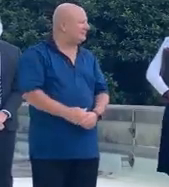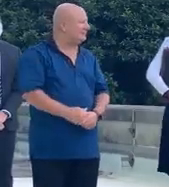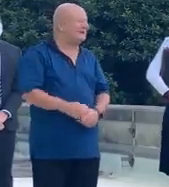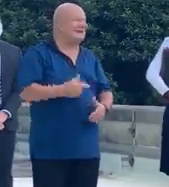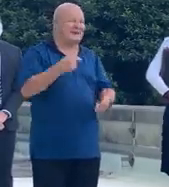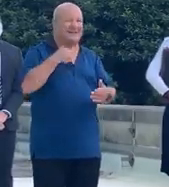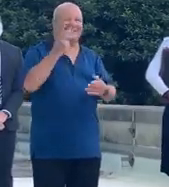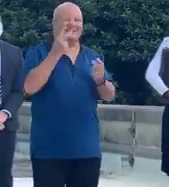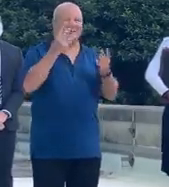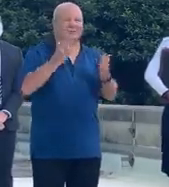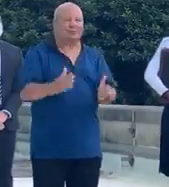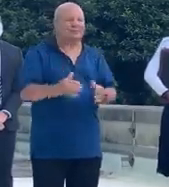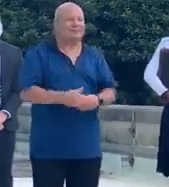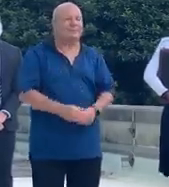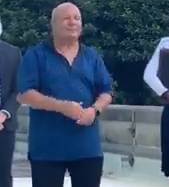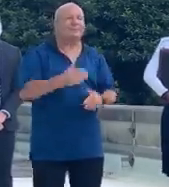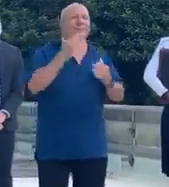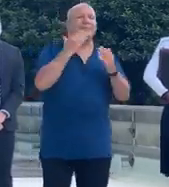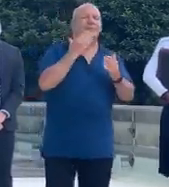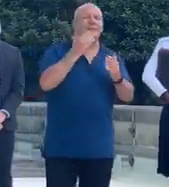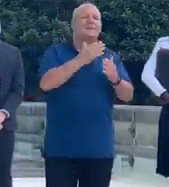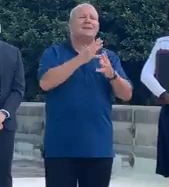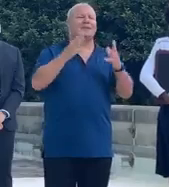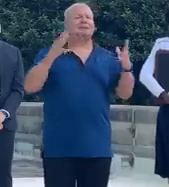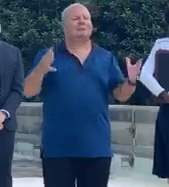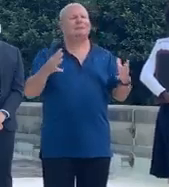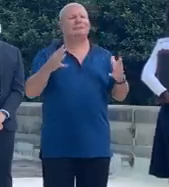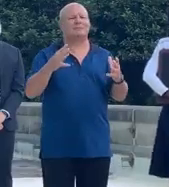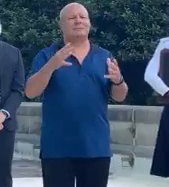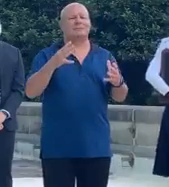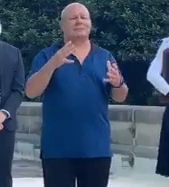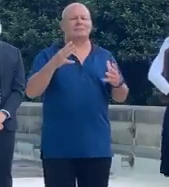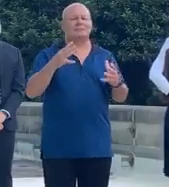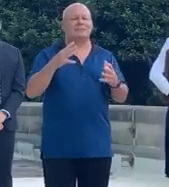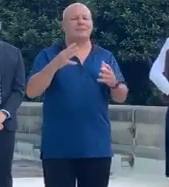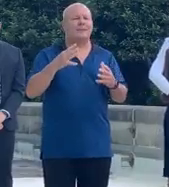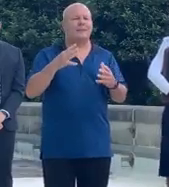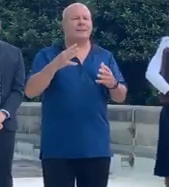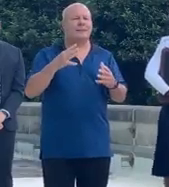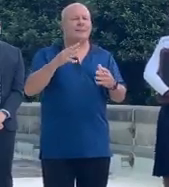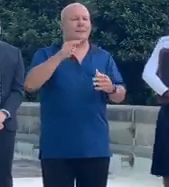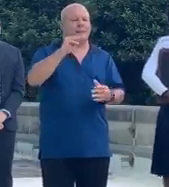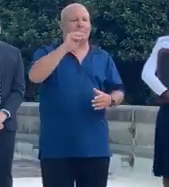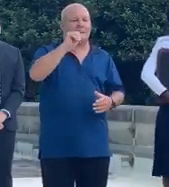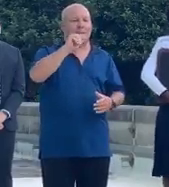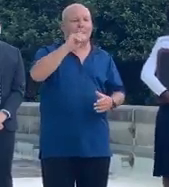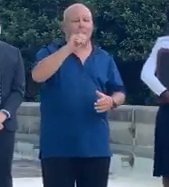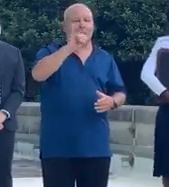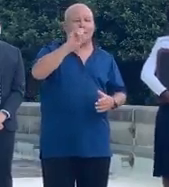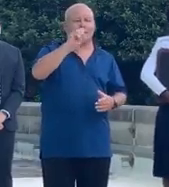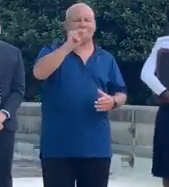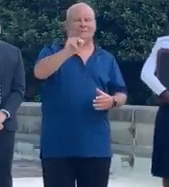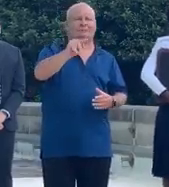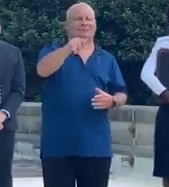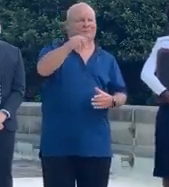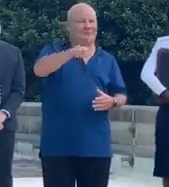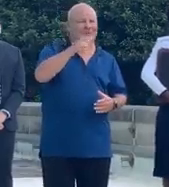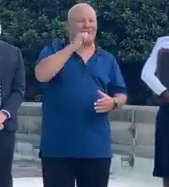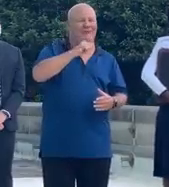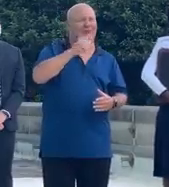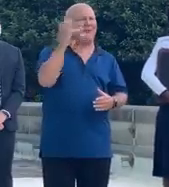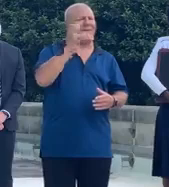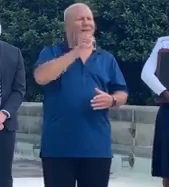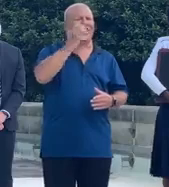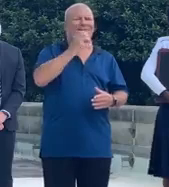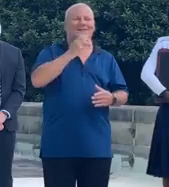And yes, thank you all so much. And I just would like to share, Madison, that was an awesome performance. And I would